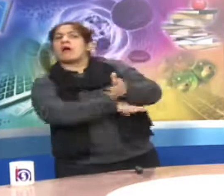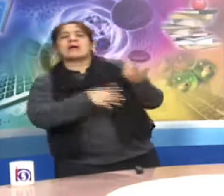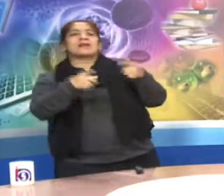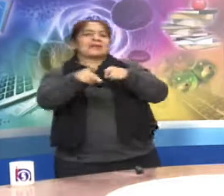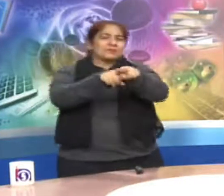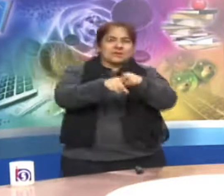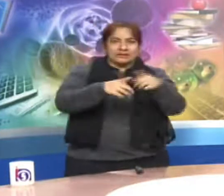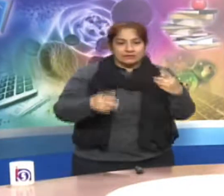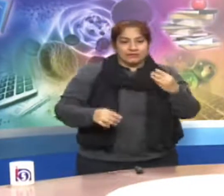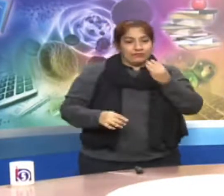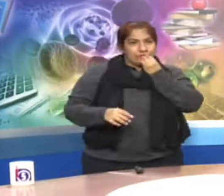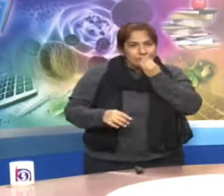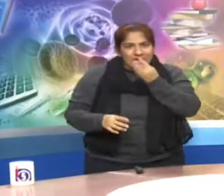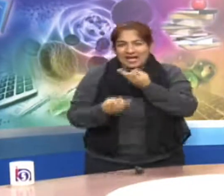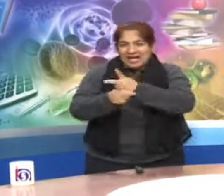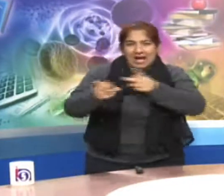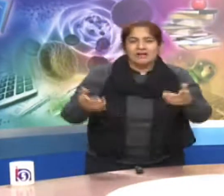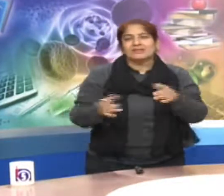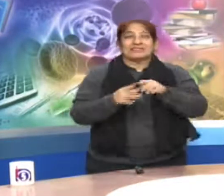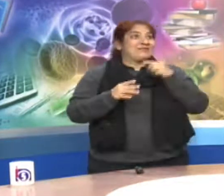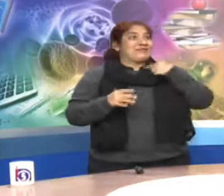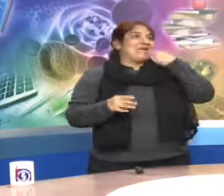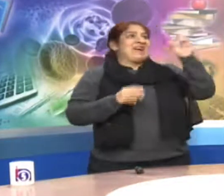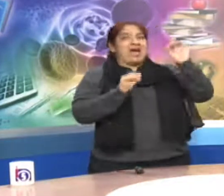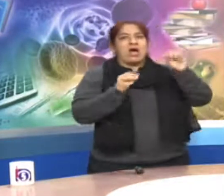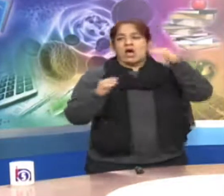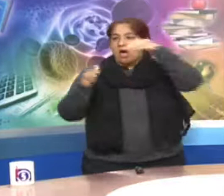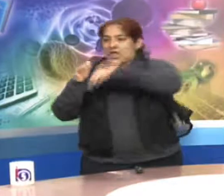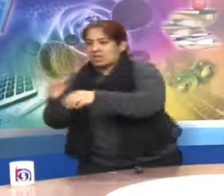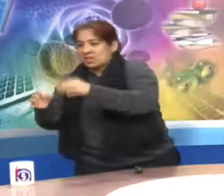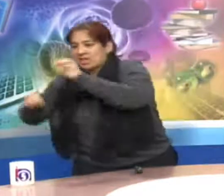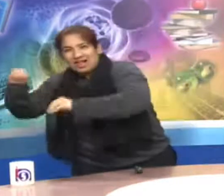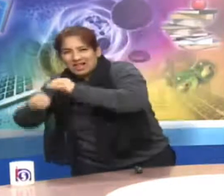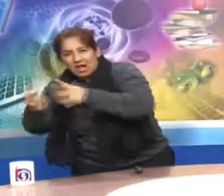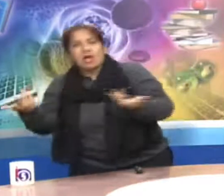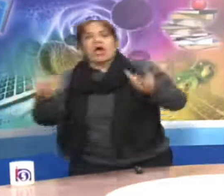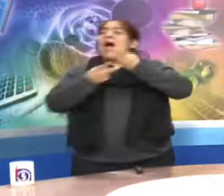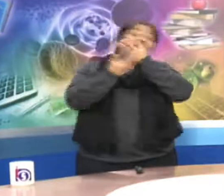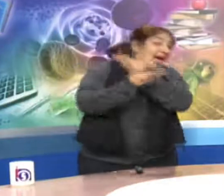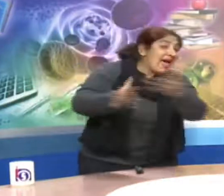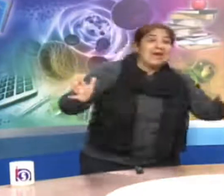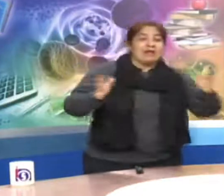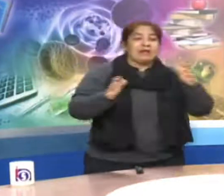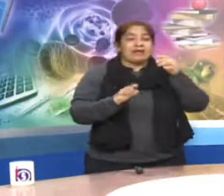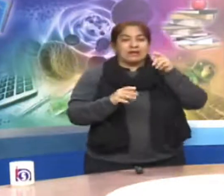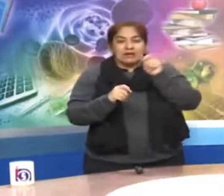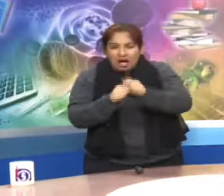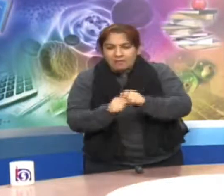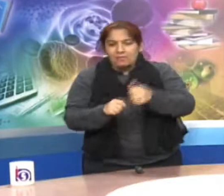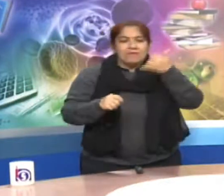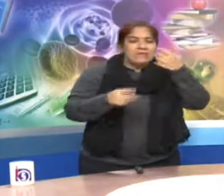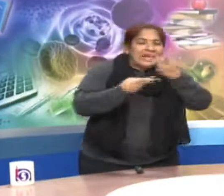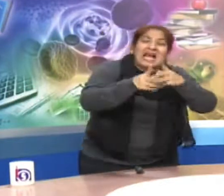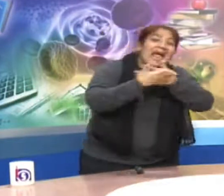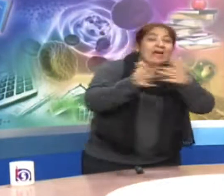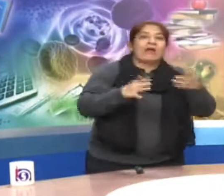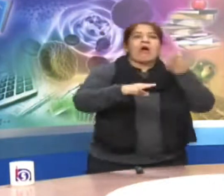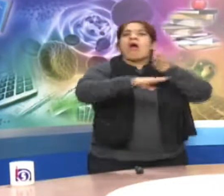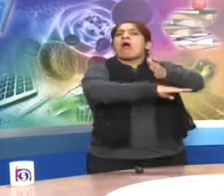widespread exploitation of consumers. I'll explain you. So it could be anything, not